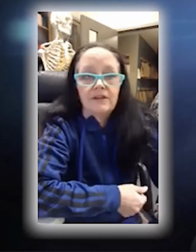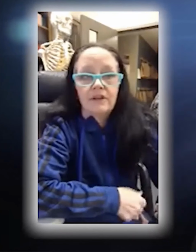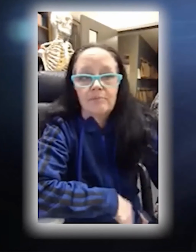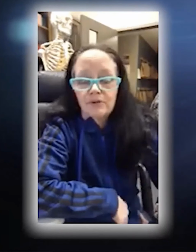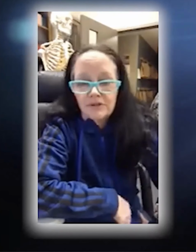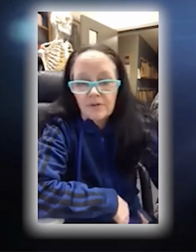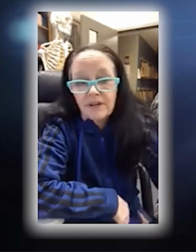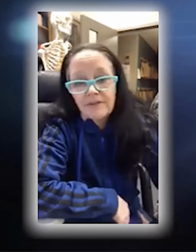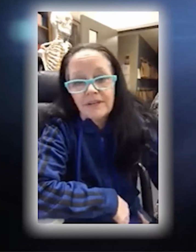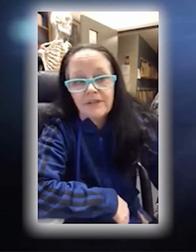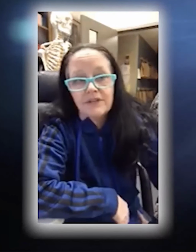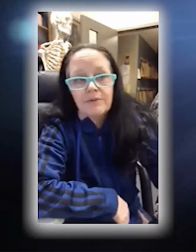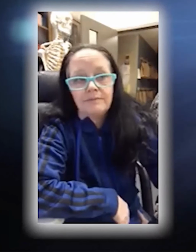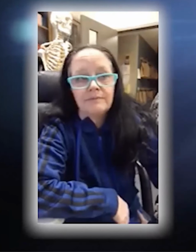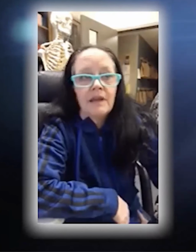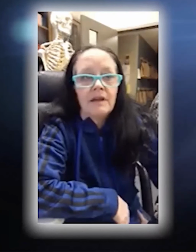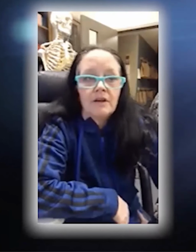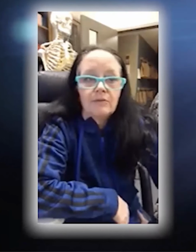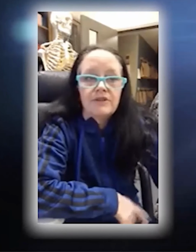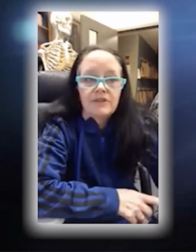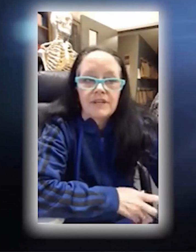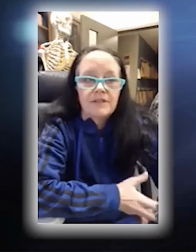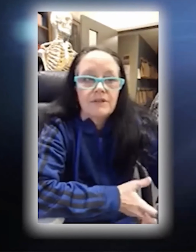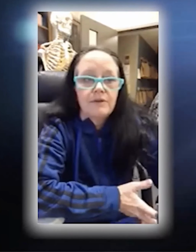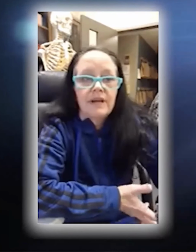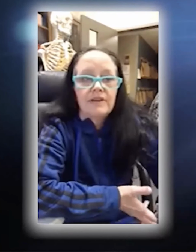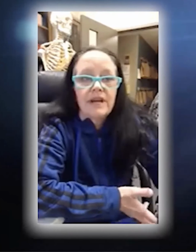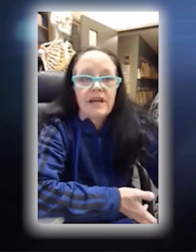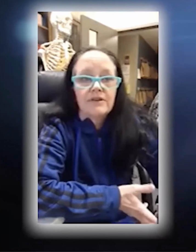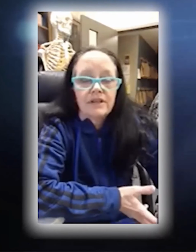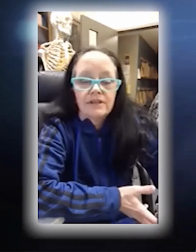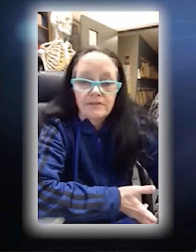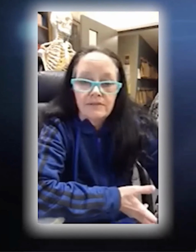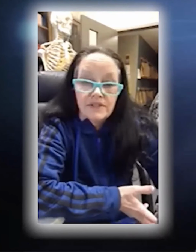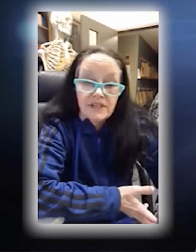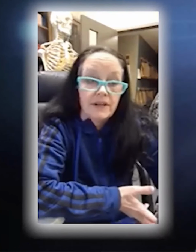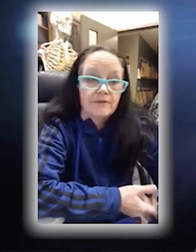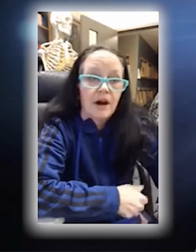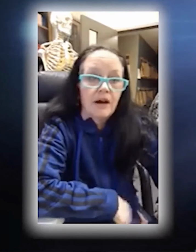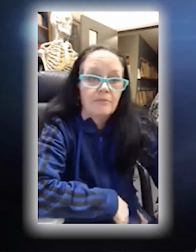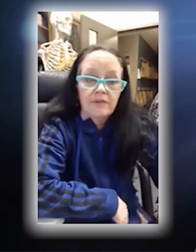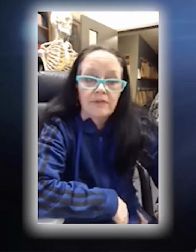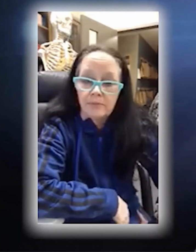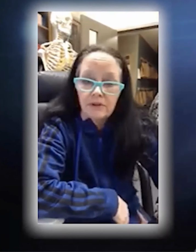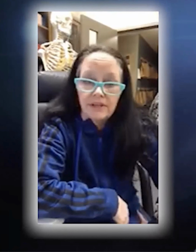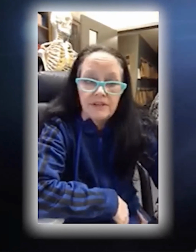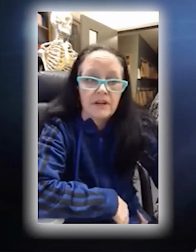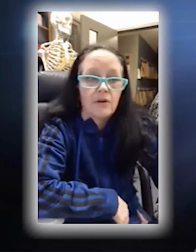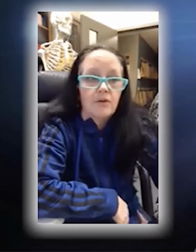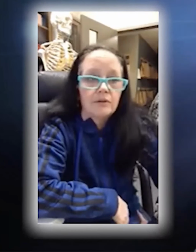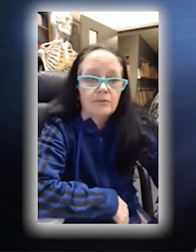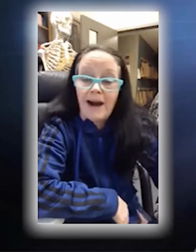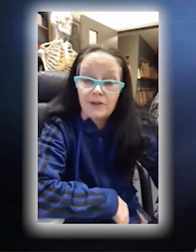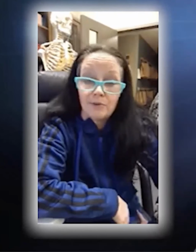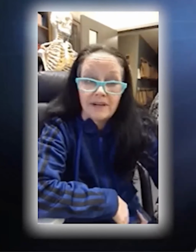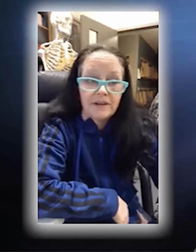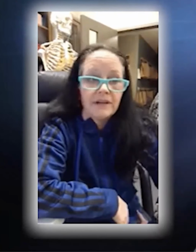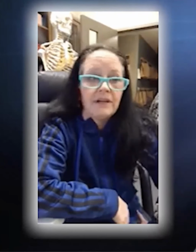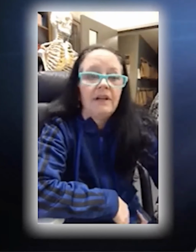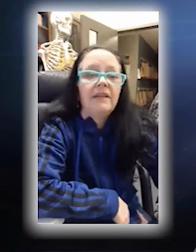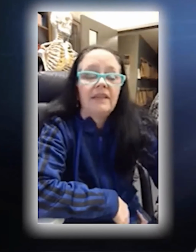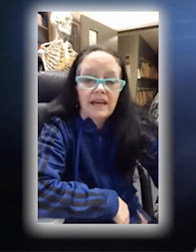on the character and persona of an individual. Rich or destitute, educated or skilled, city or farm, loved or bullied, young or old, wise